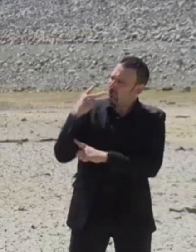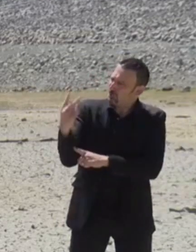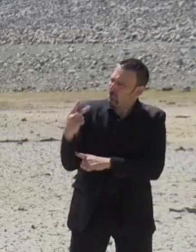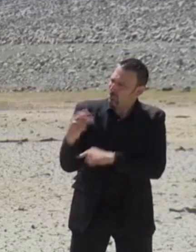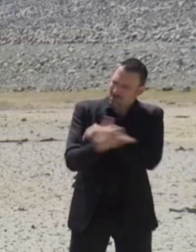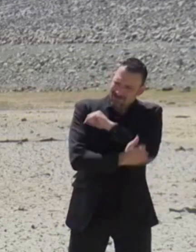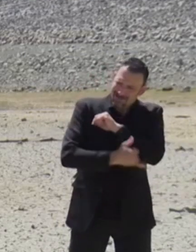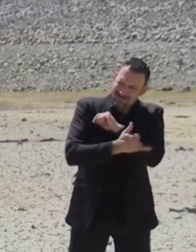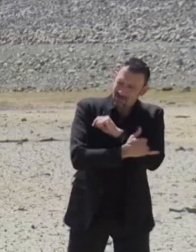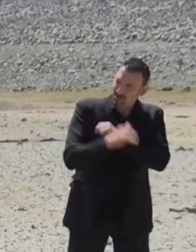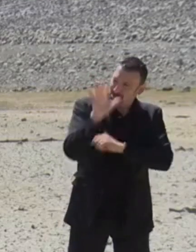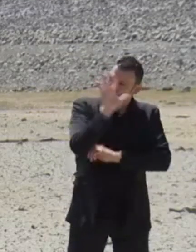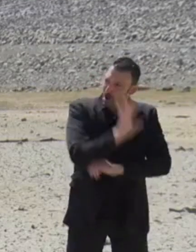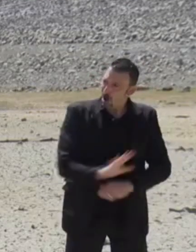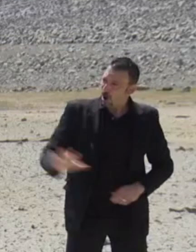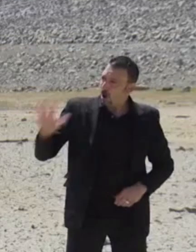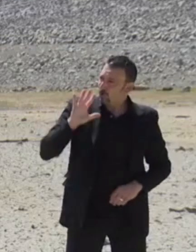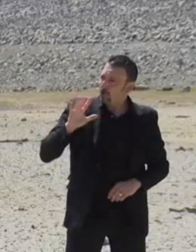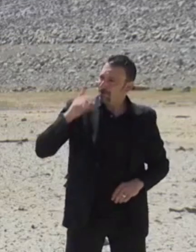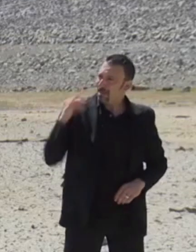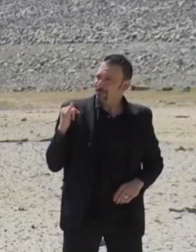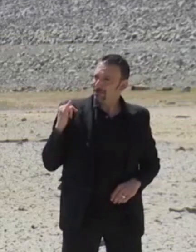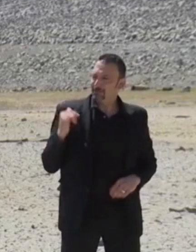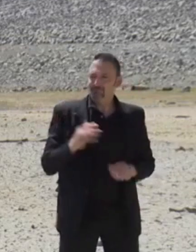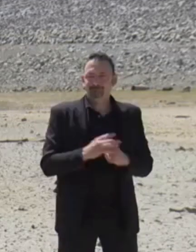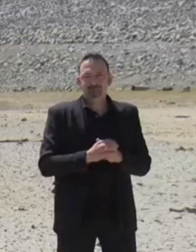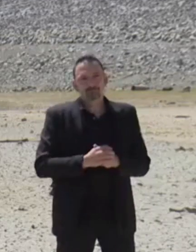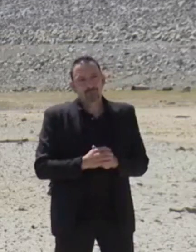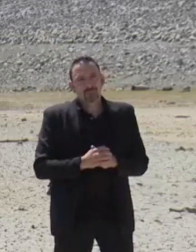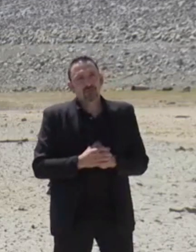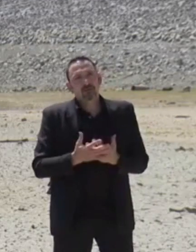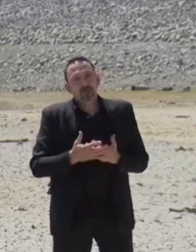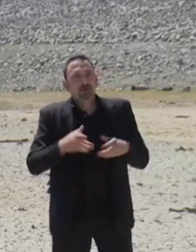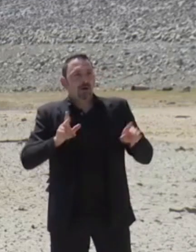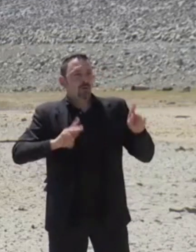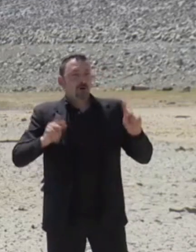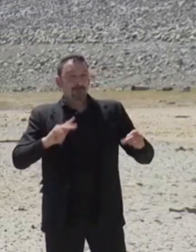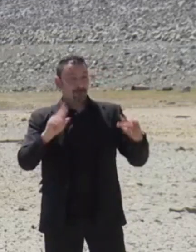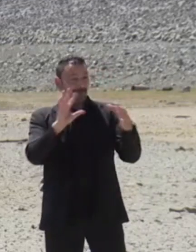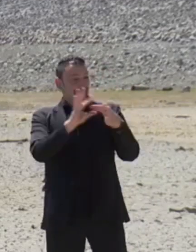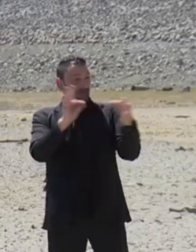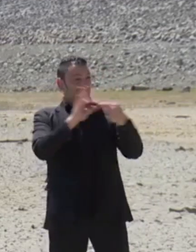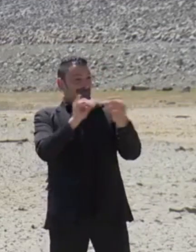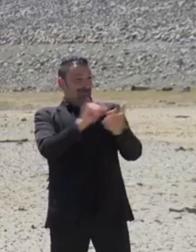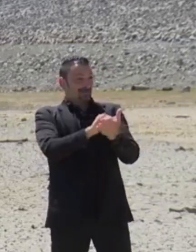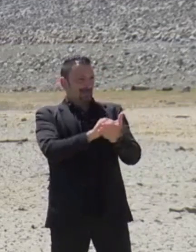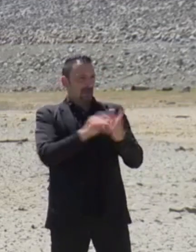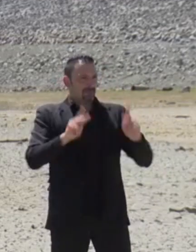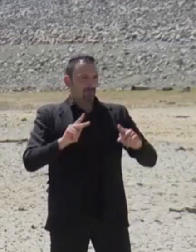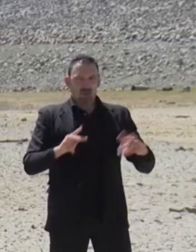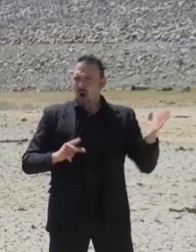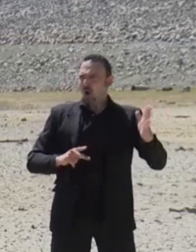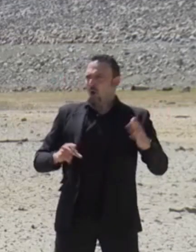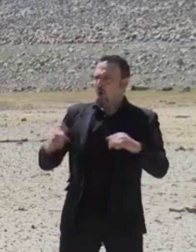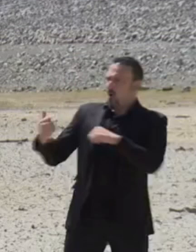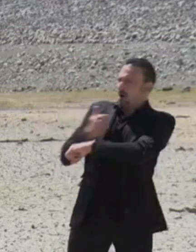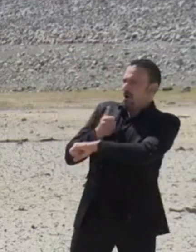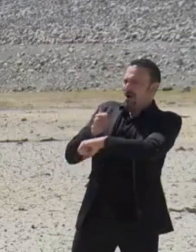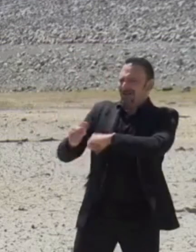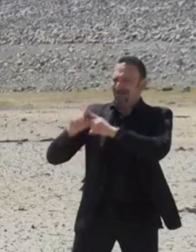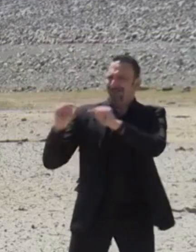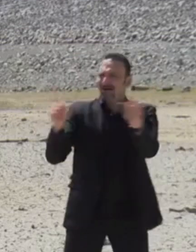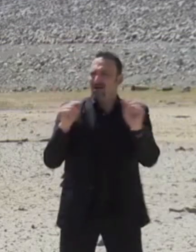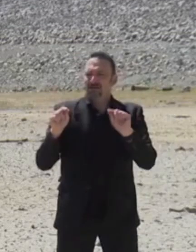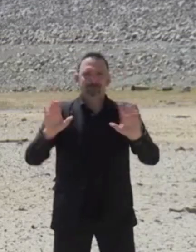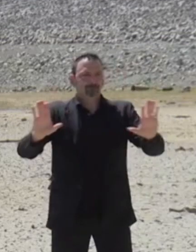one does that, invariably members that represent districts in other parts of the state cry foul. So I will only